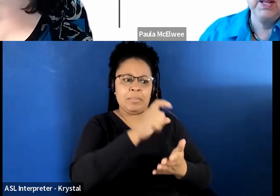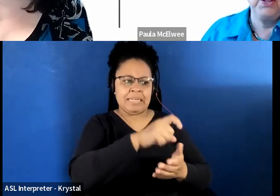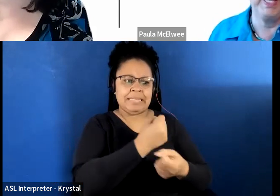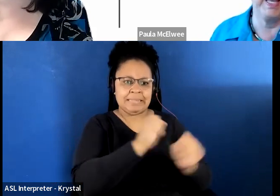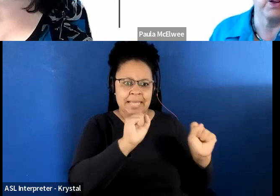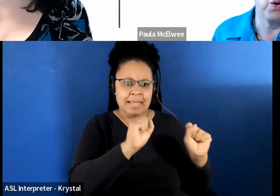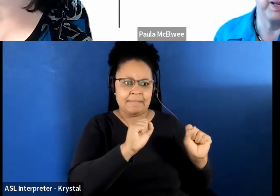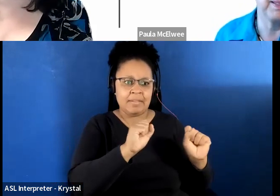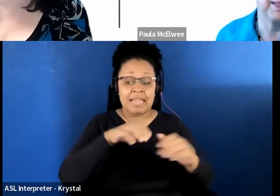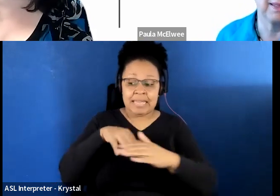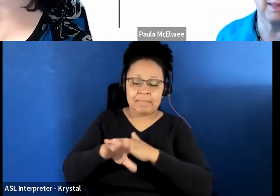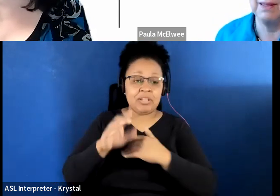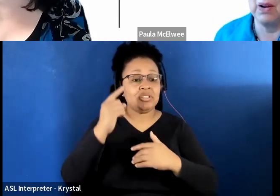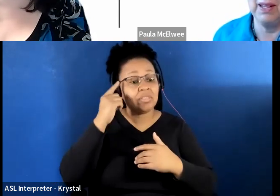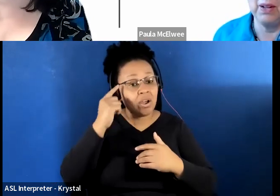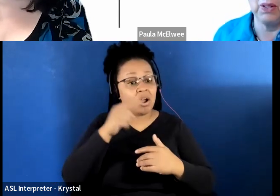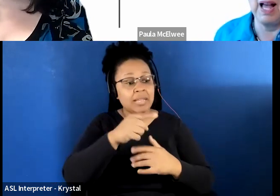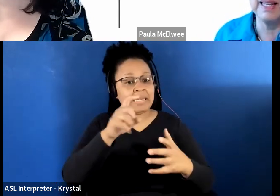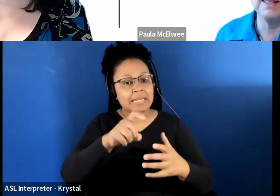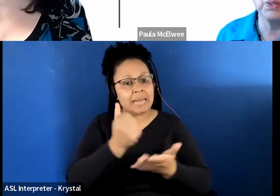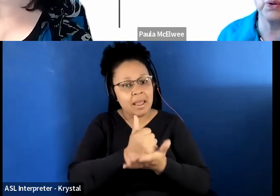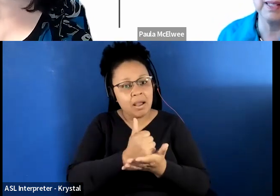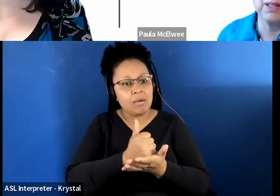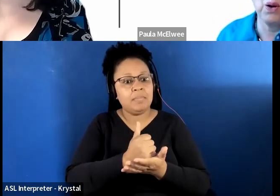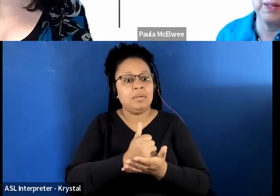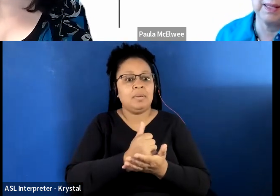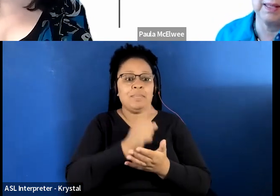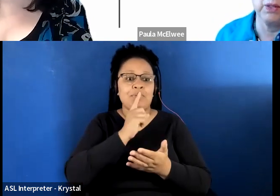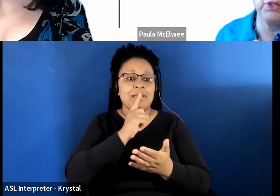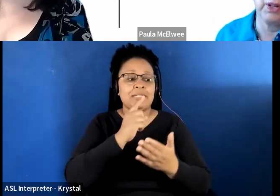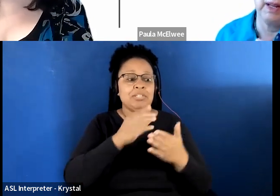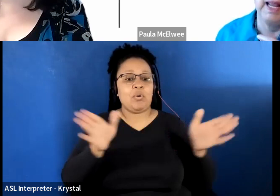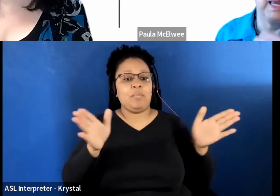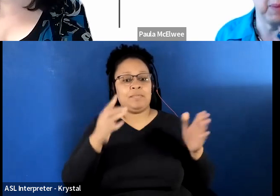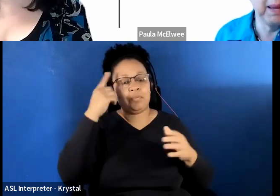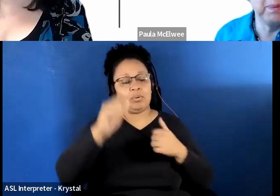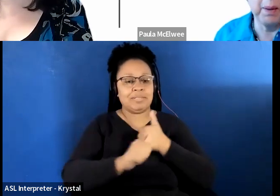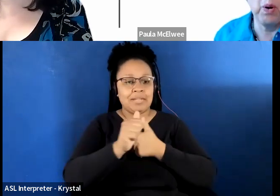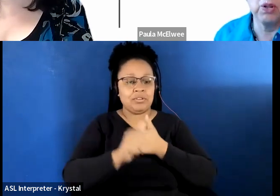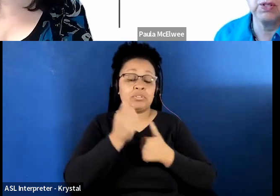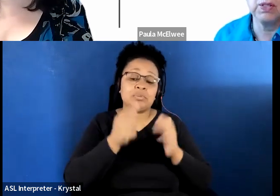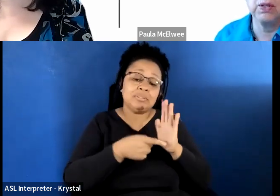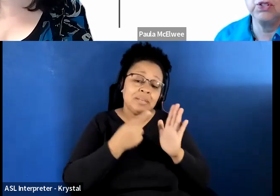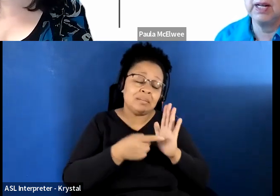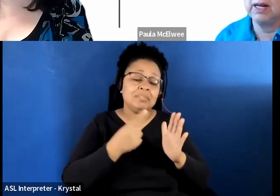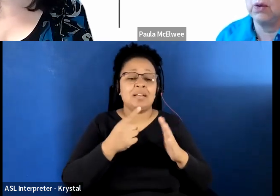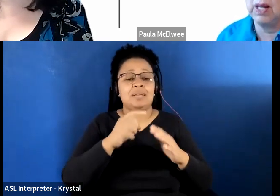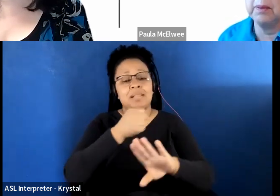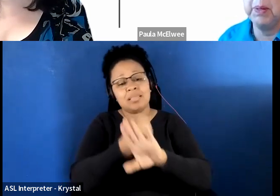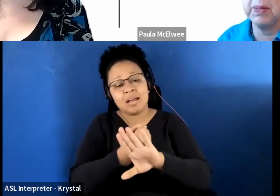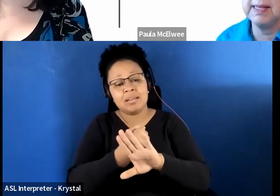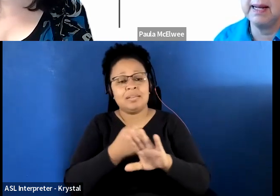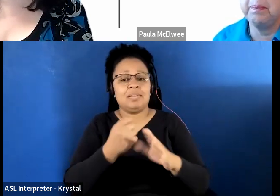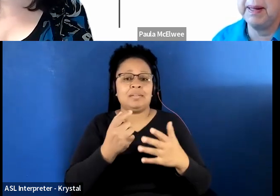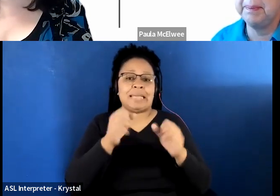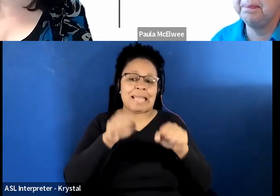so you can't always know, locking the door isn't always a solution. It may be a partial solution. And I know a lot